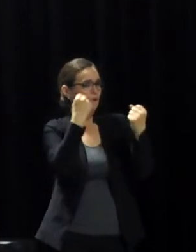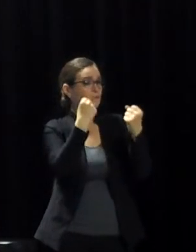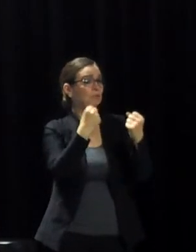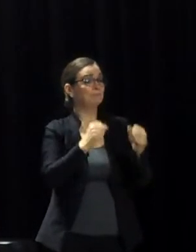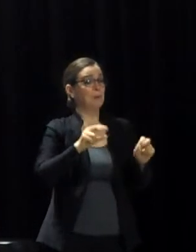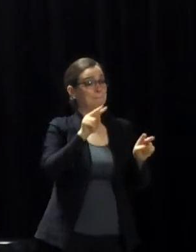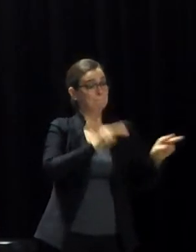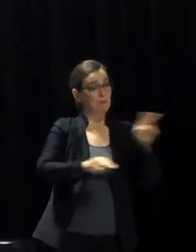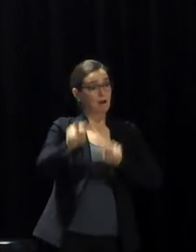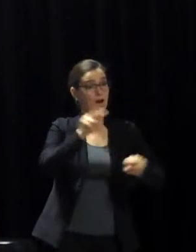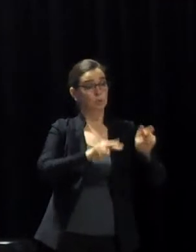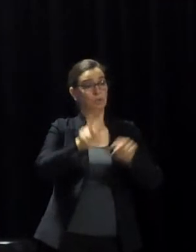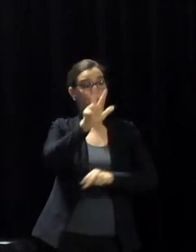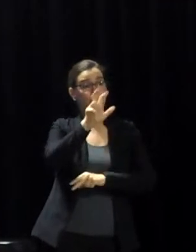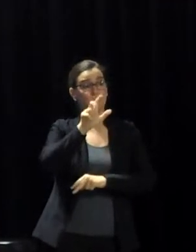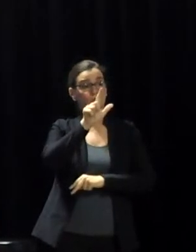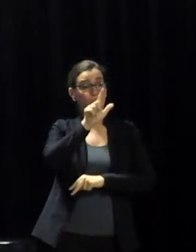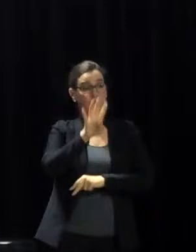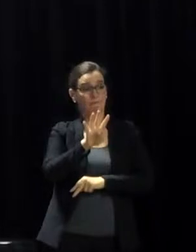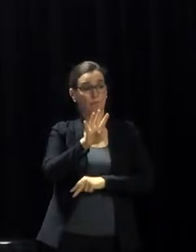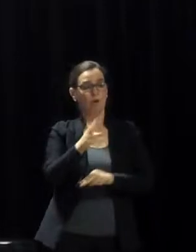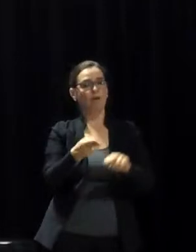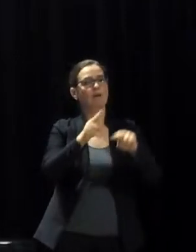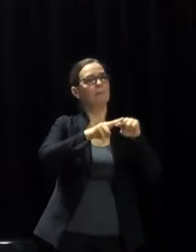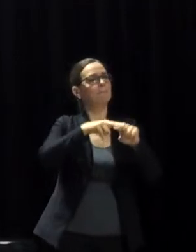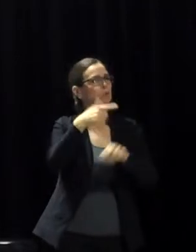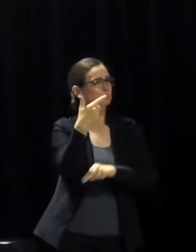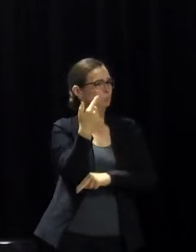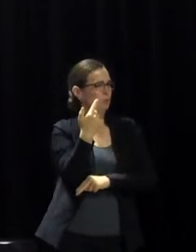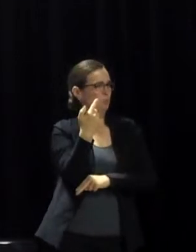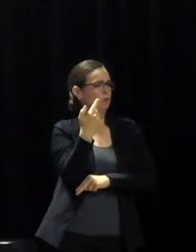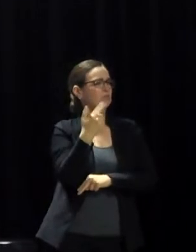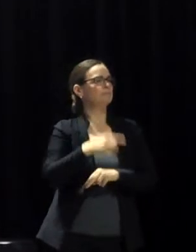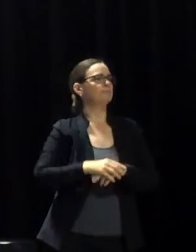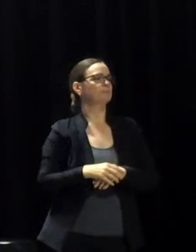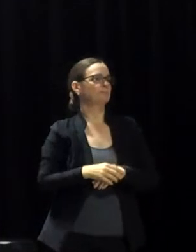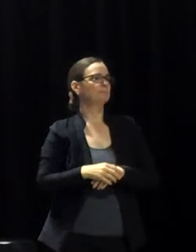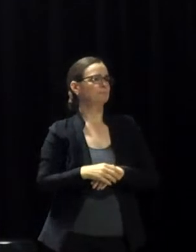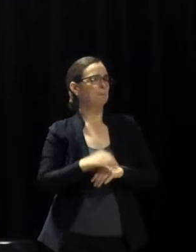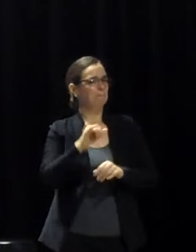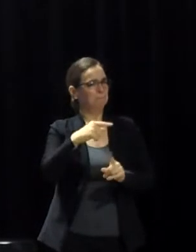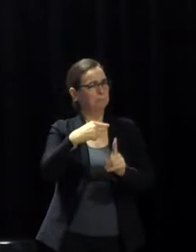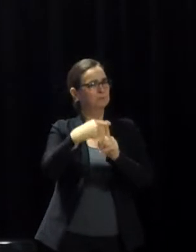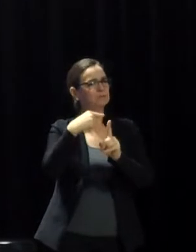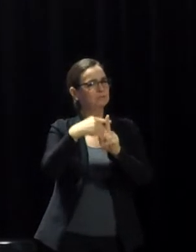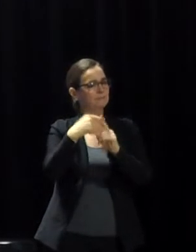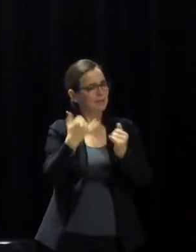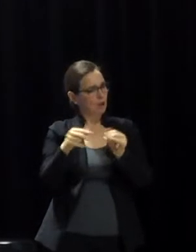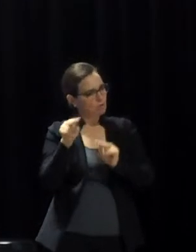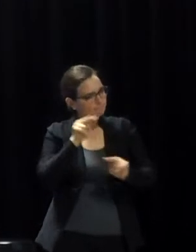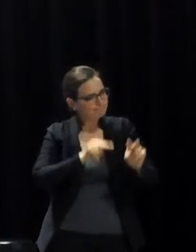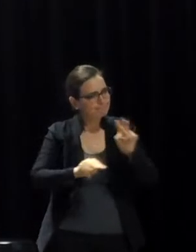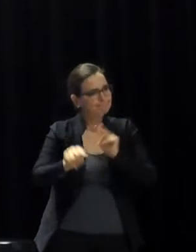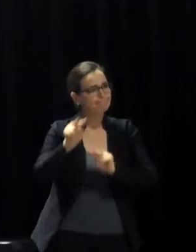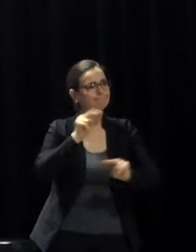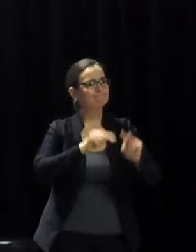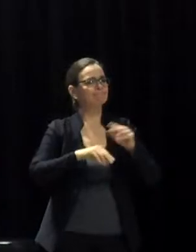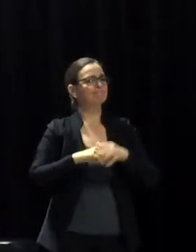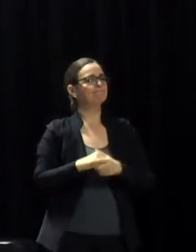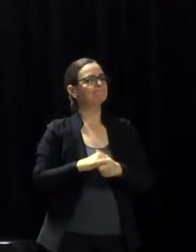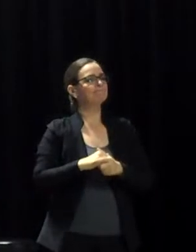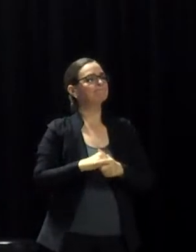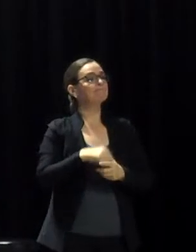cases. Looking at who the cases have been, 2,884 female, 2,221